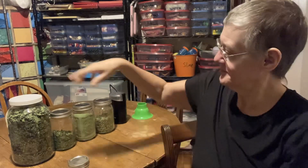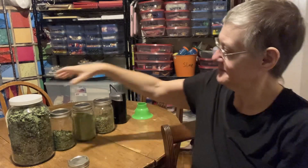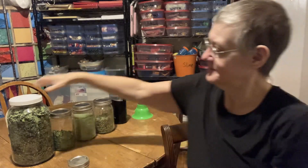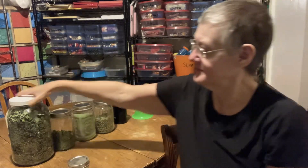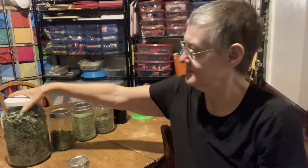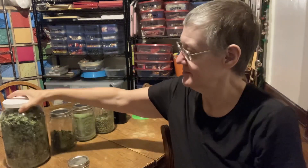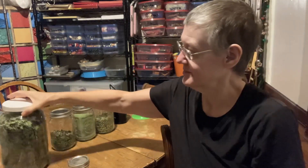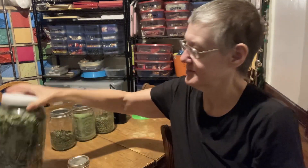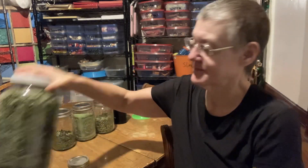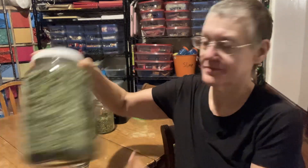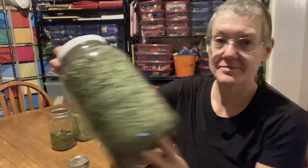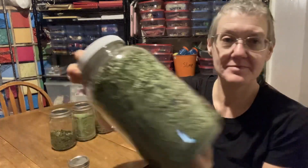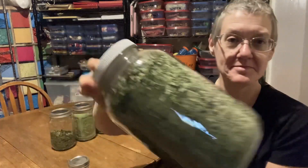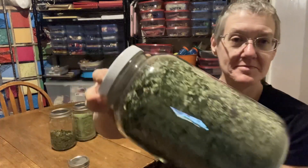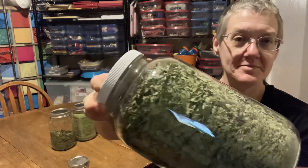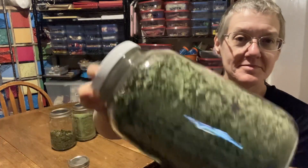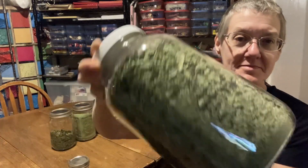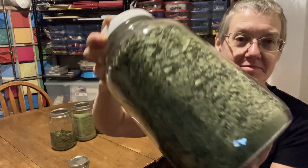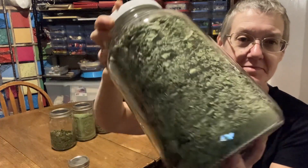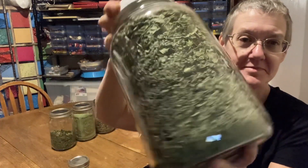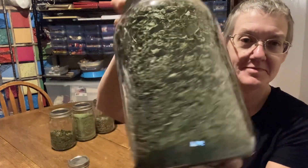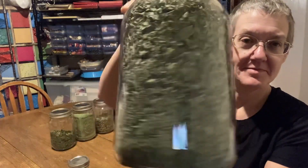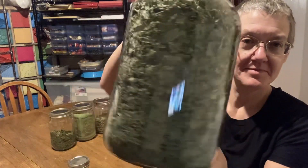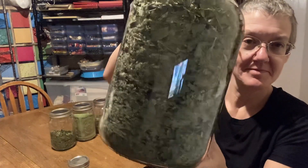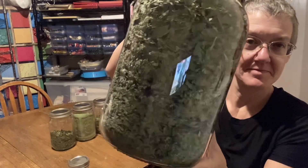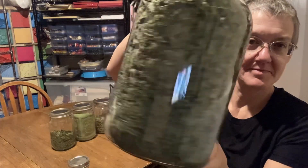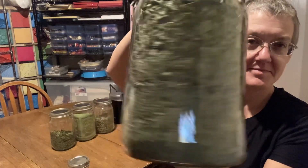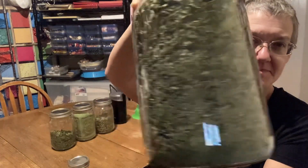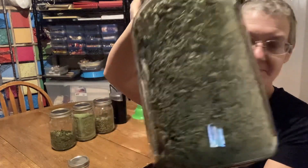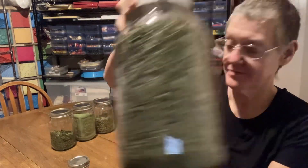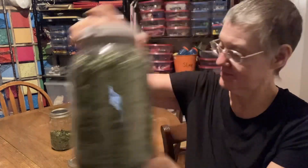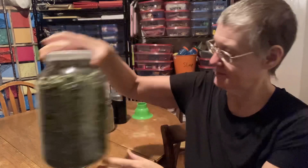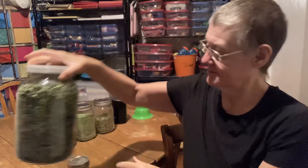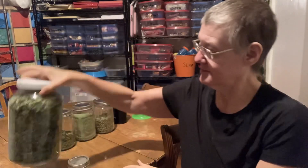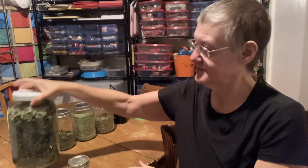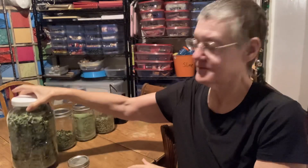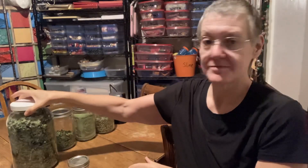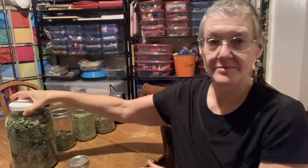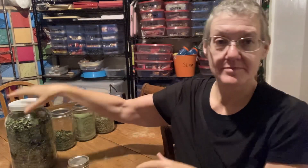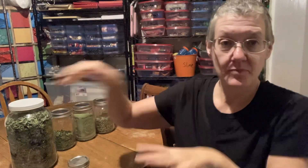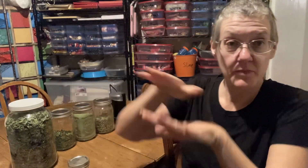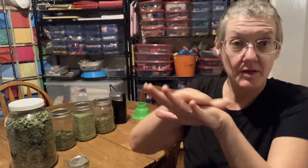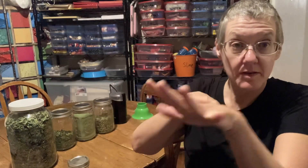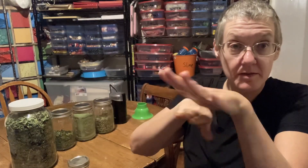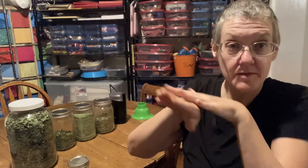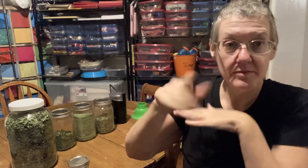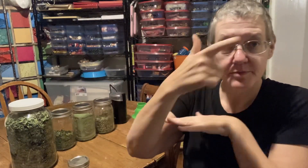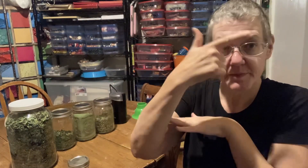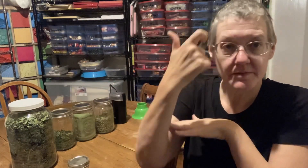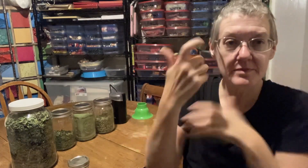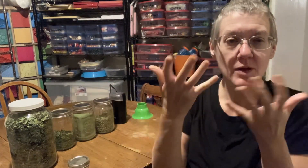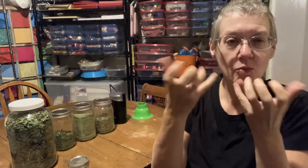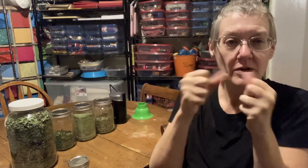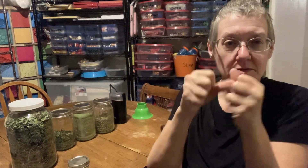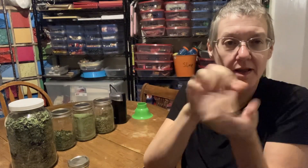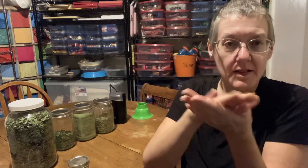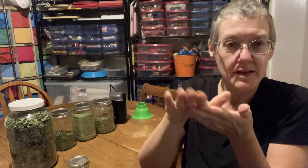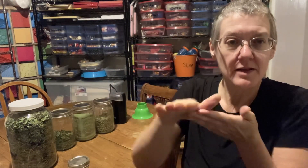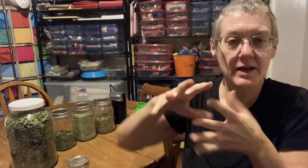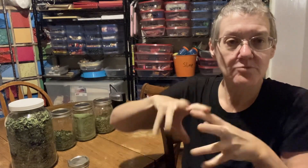But I do have a jar of already dried greens to show you. wore those gloves because, I